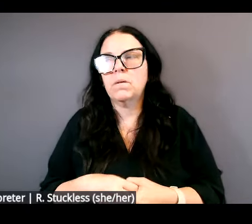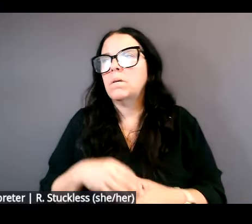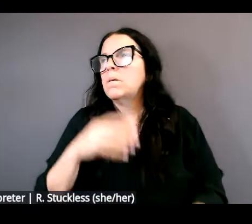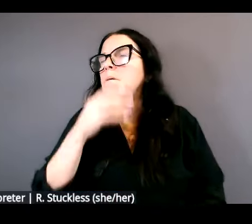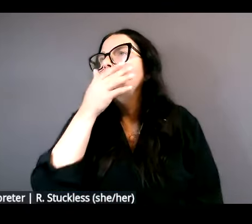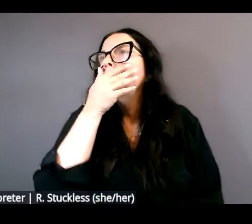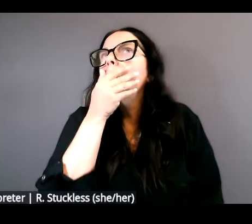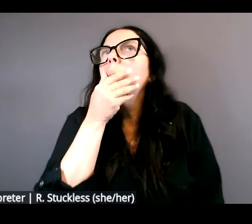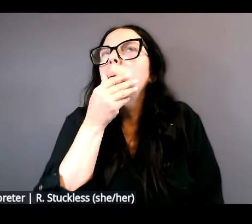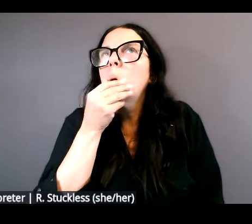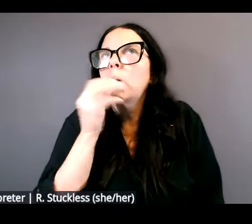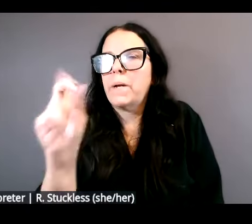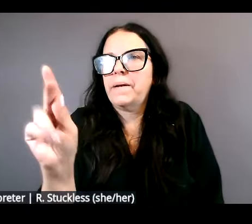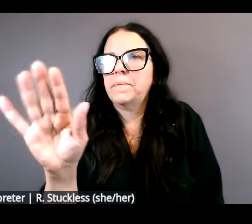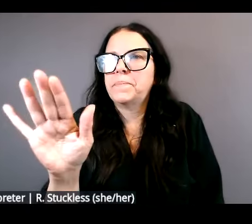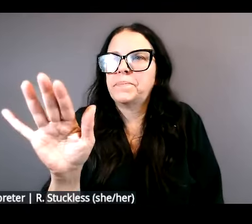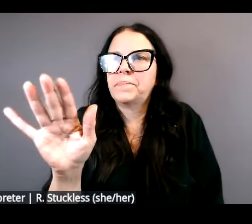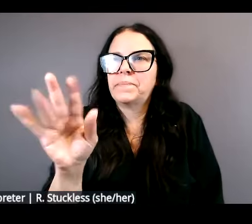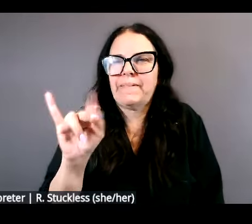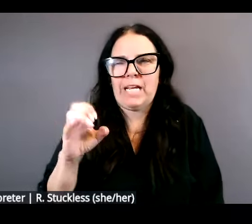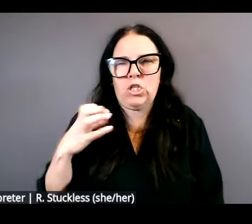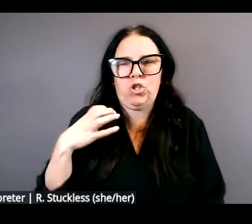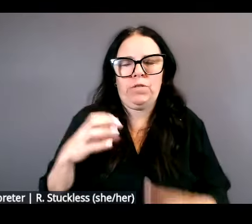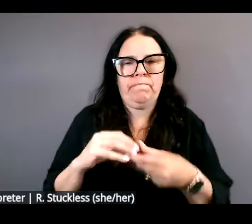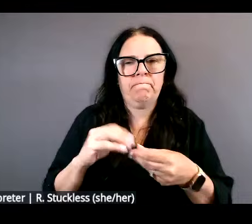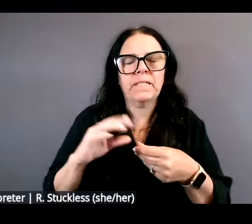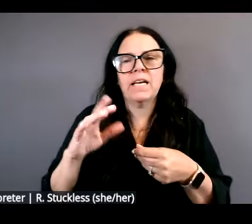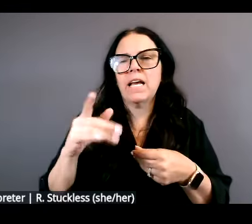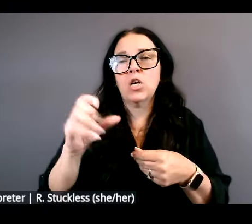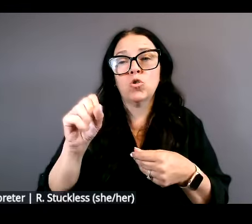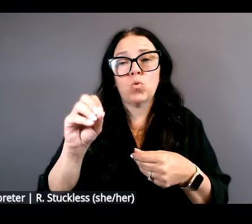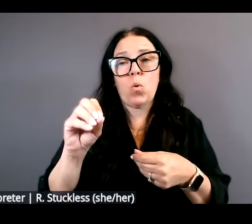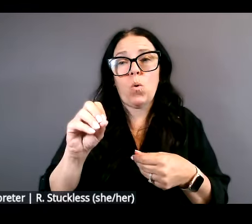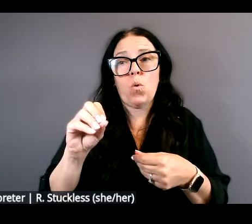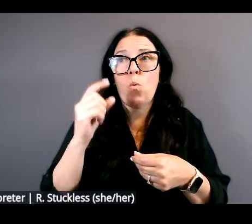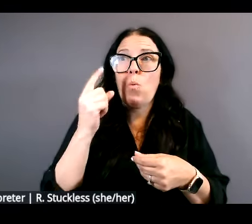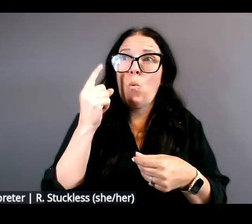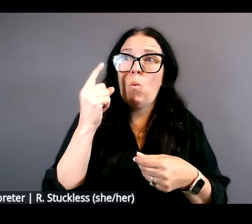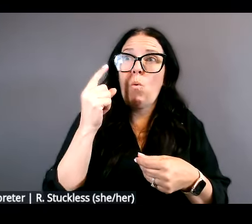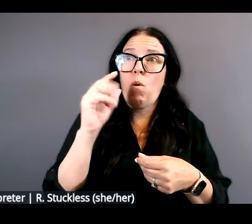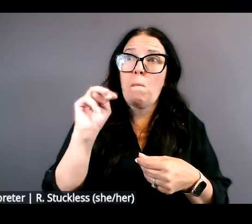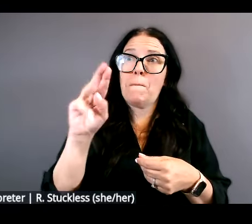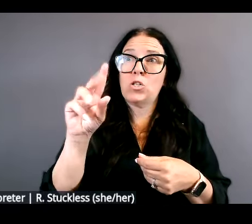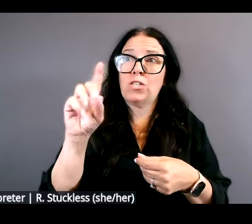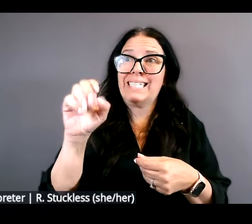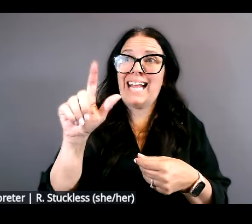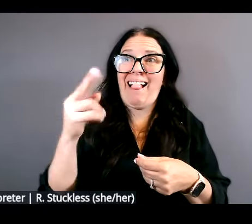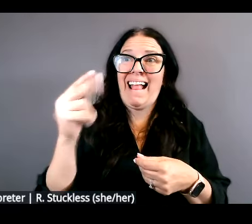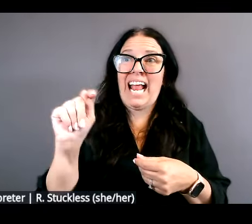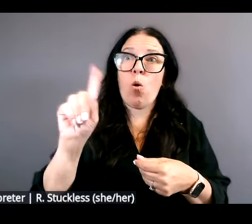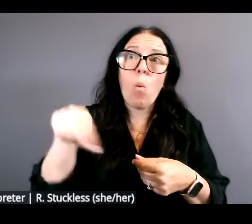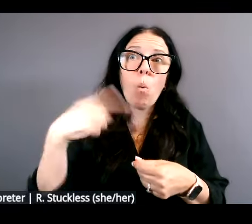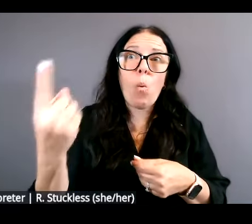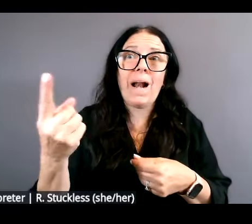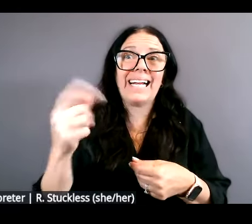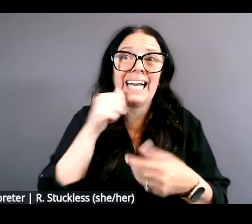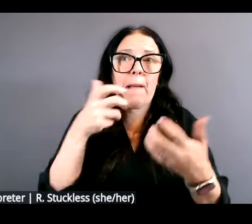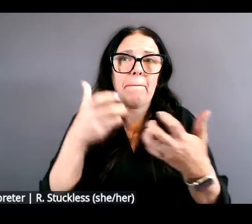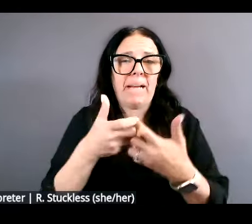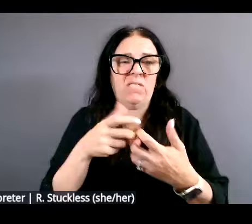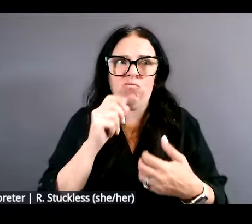only one where there were non-matching signatures. That's correct. Right. So I just think that there are others as